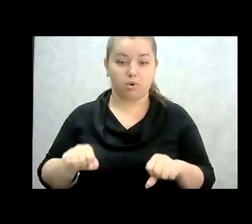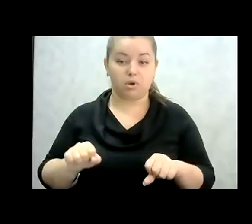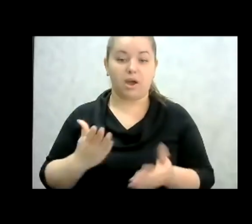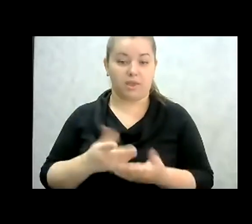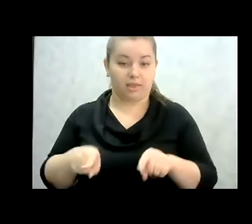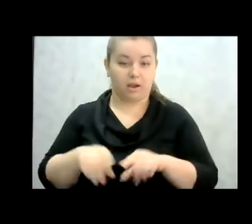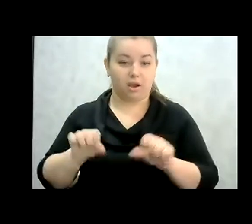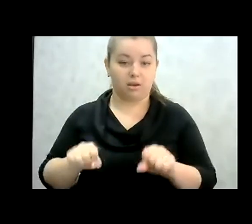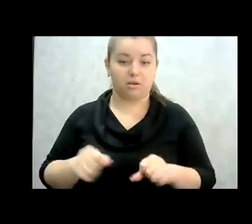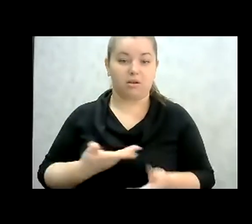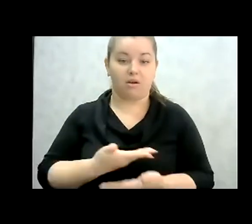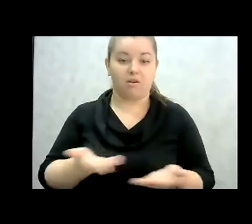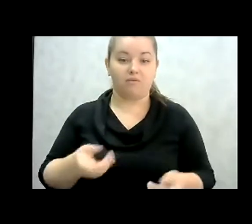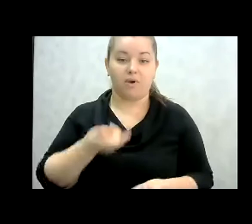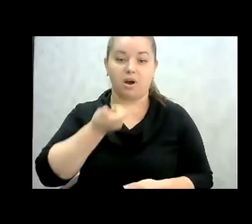effective.